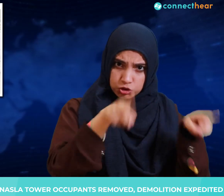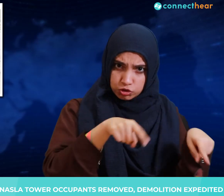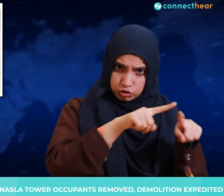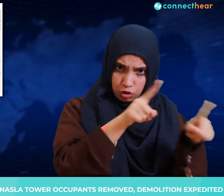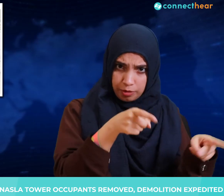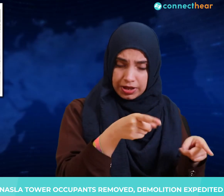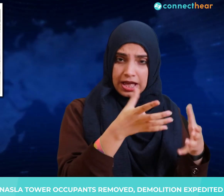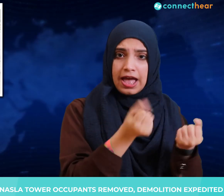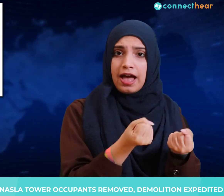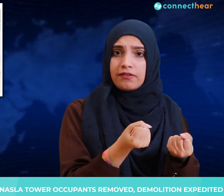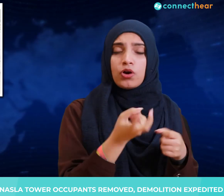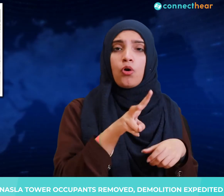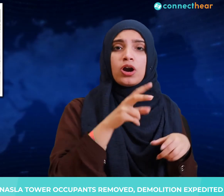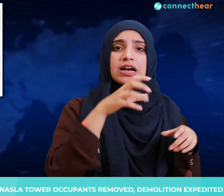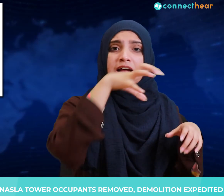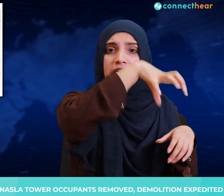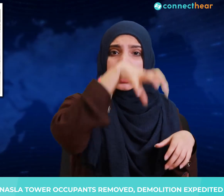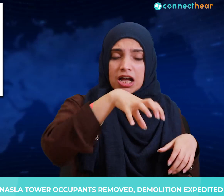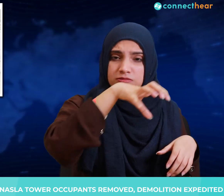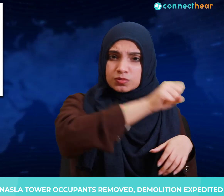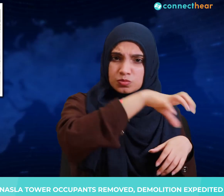and other areas sold to the registered